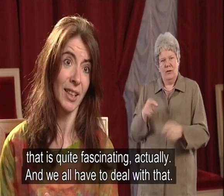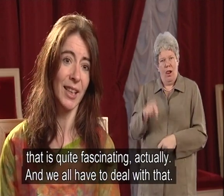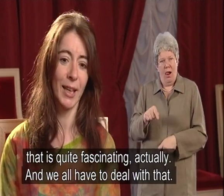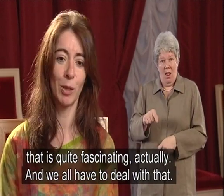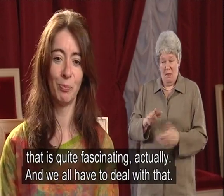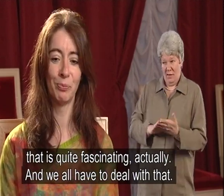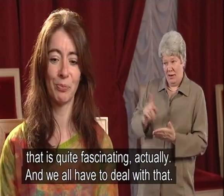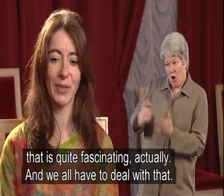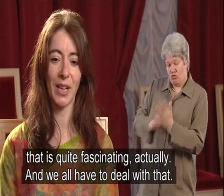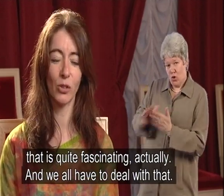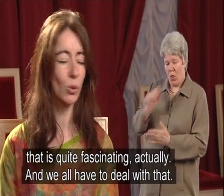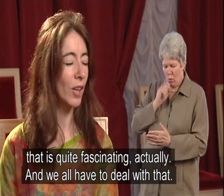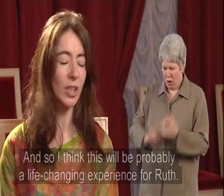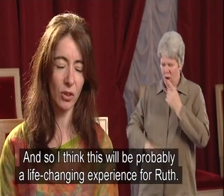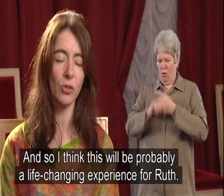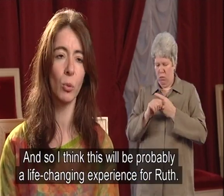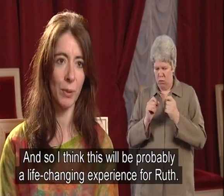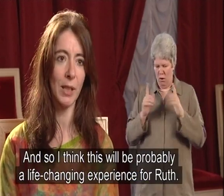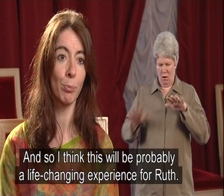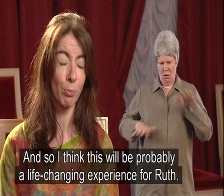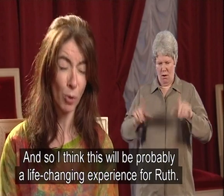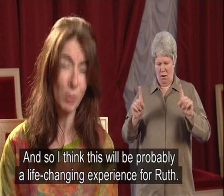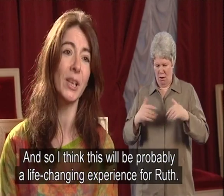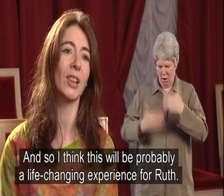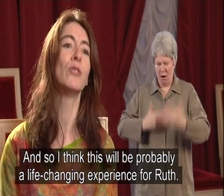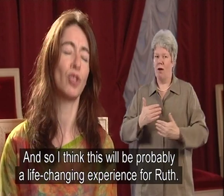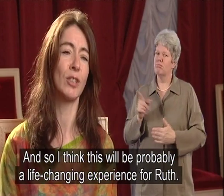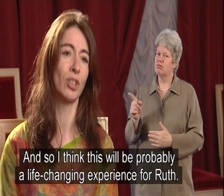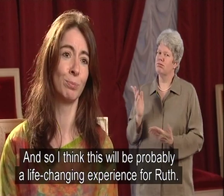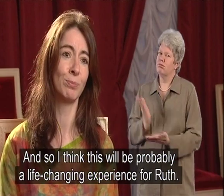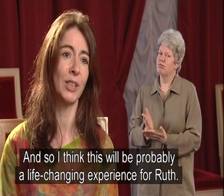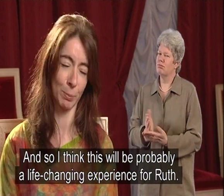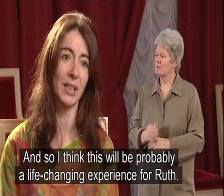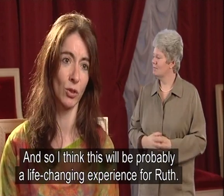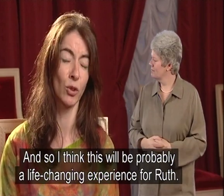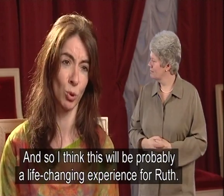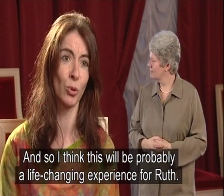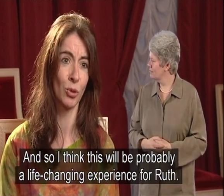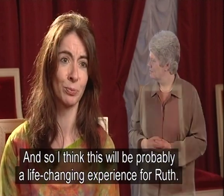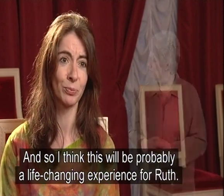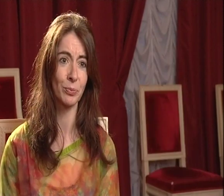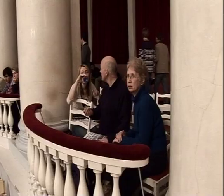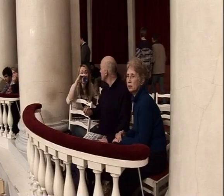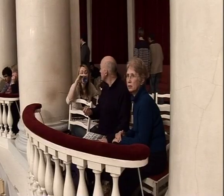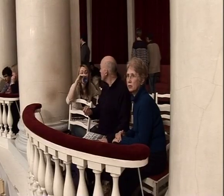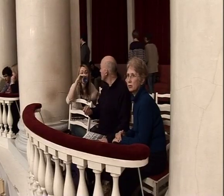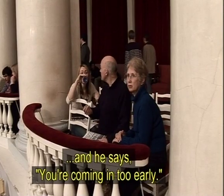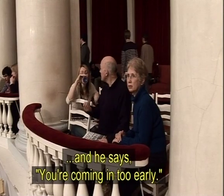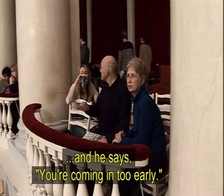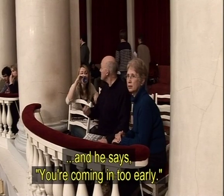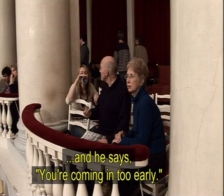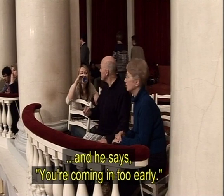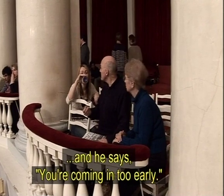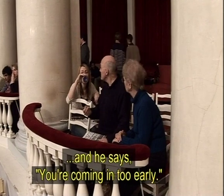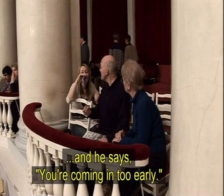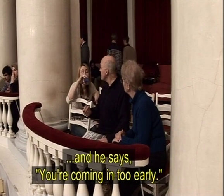that. And so I think this will be probably a life-changing experience for Ruth. And